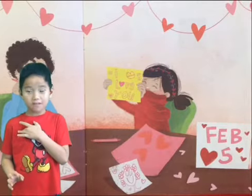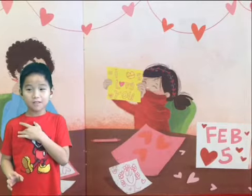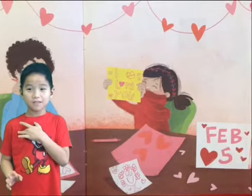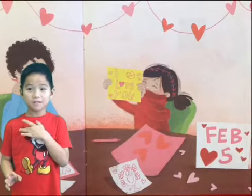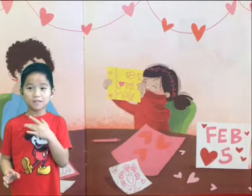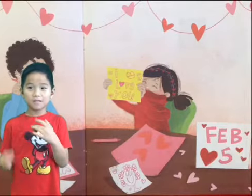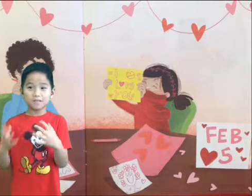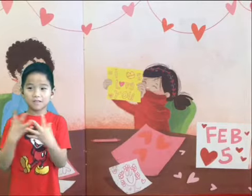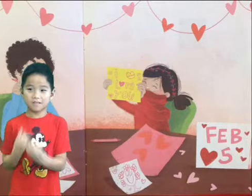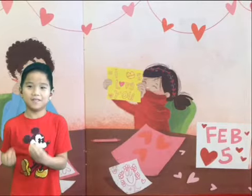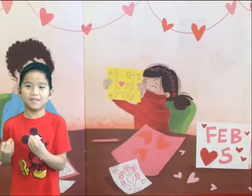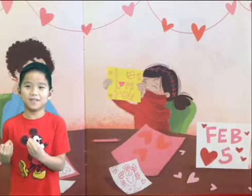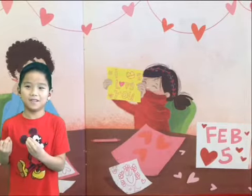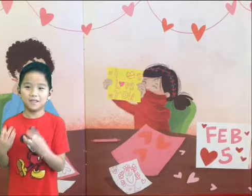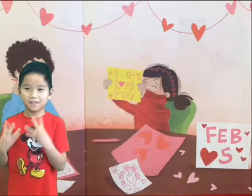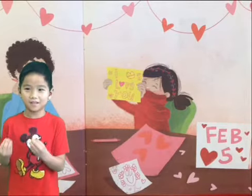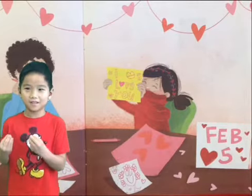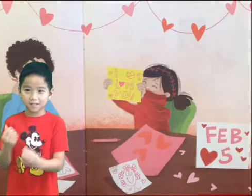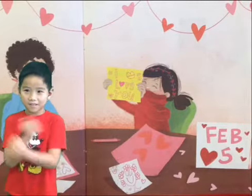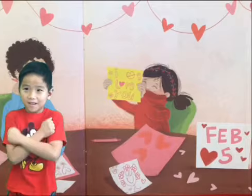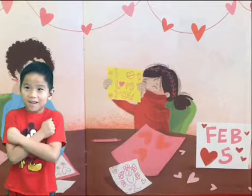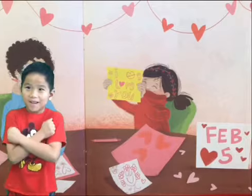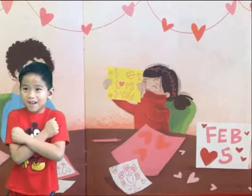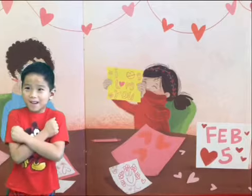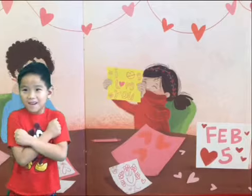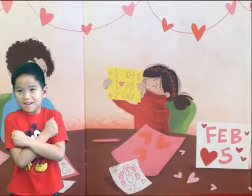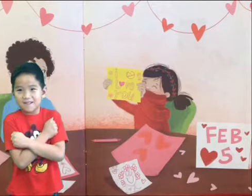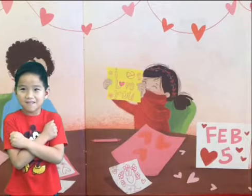foggy heart just met for me.